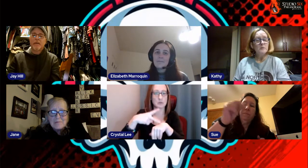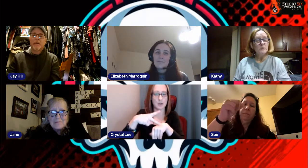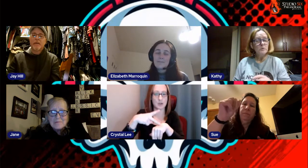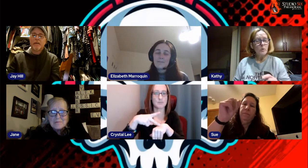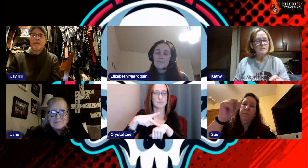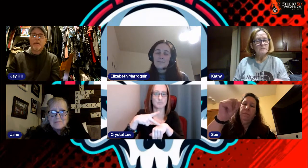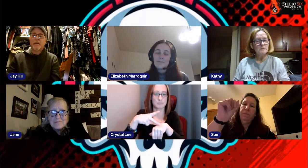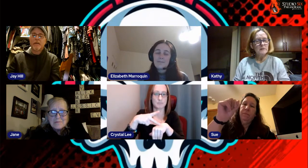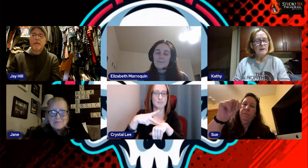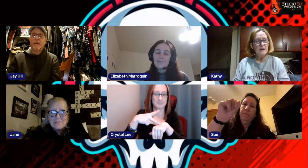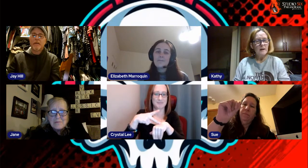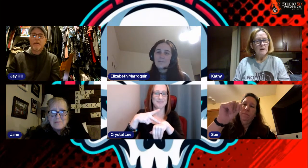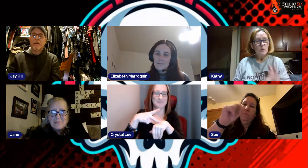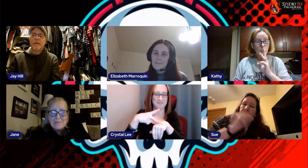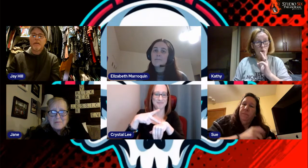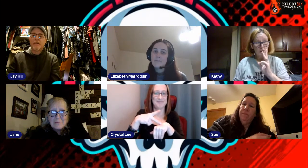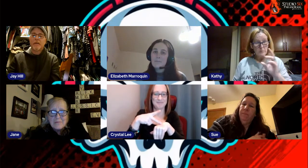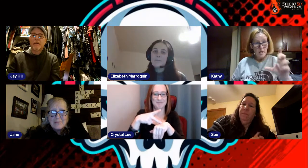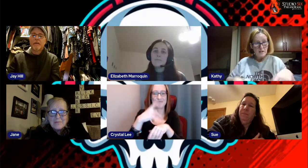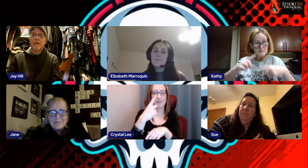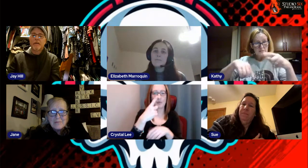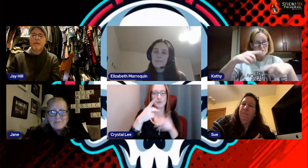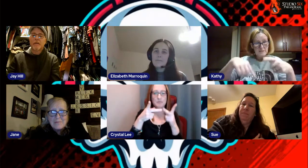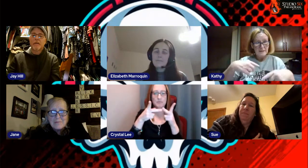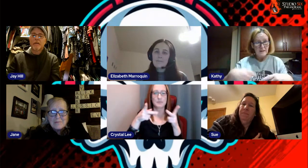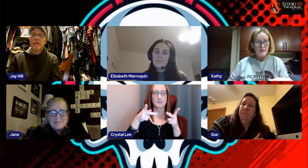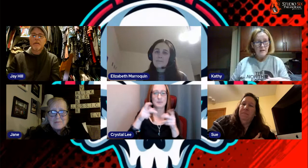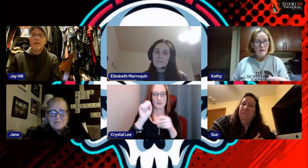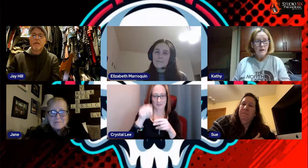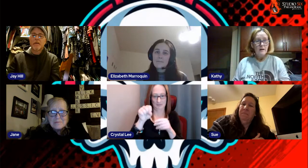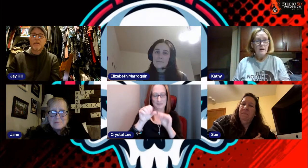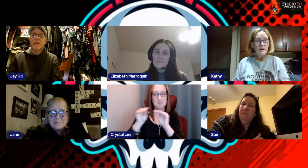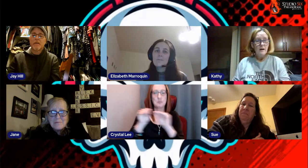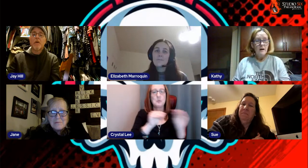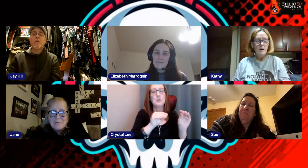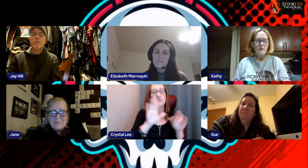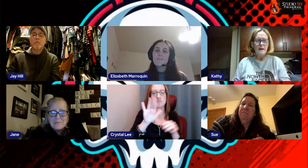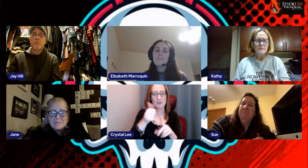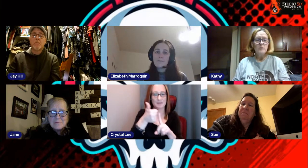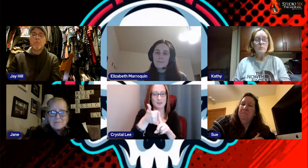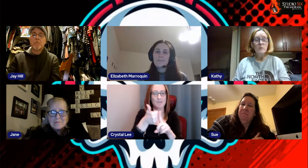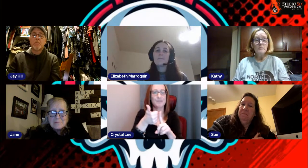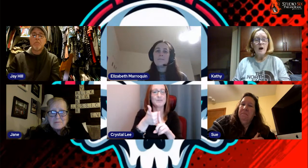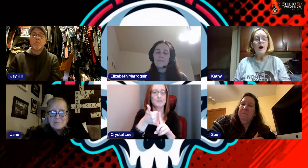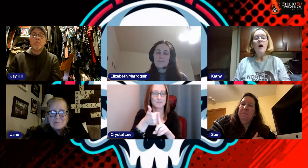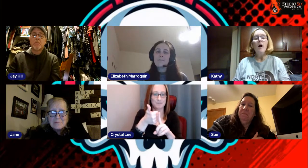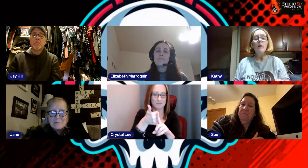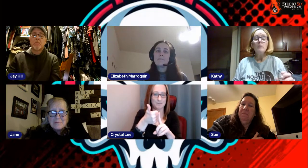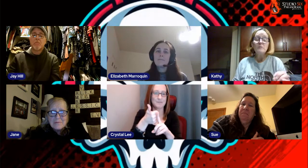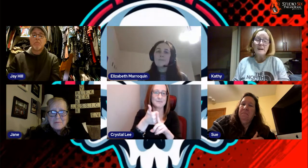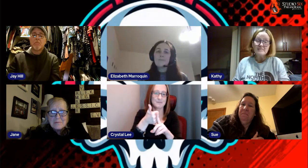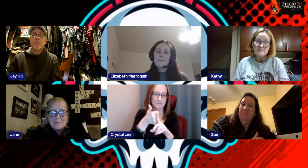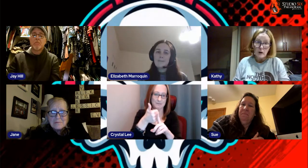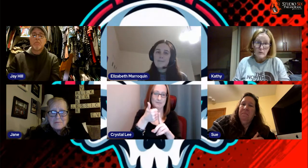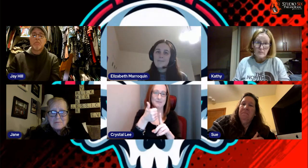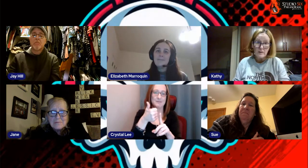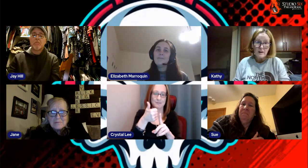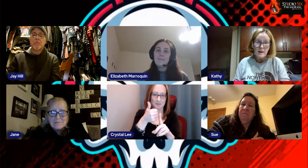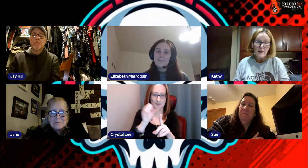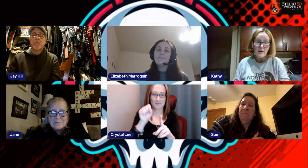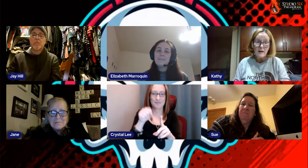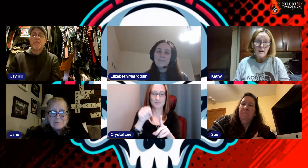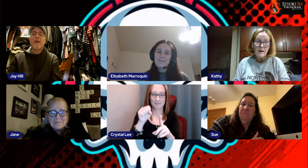water movement toys, water balls. Oh. Okay. You move it. Oh, move by